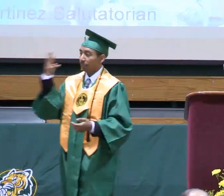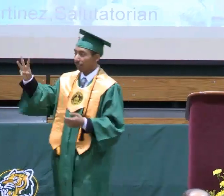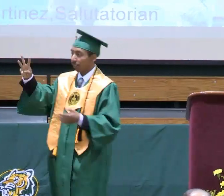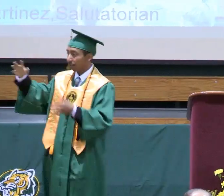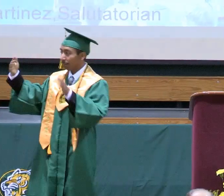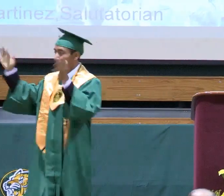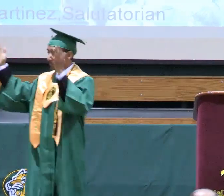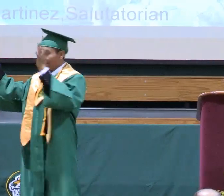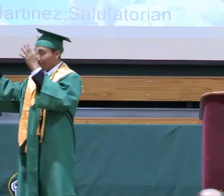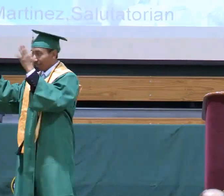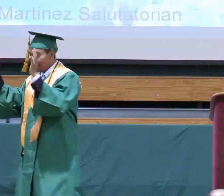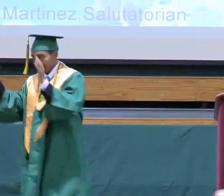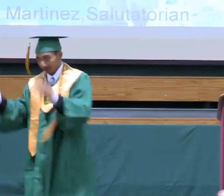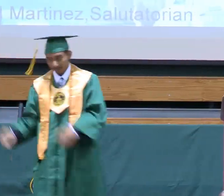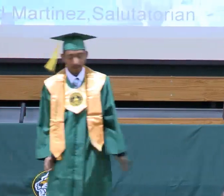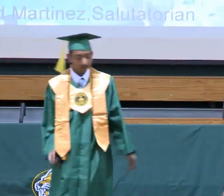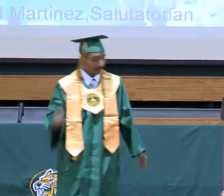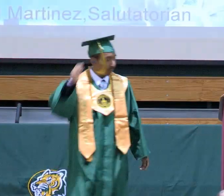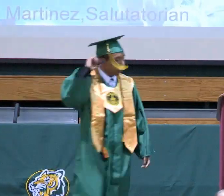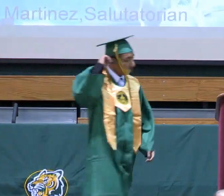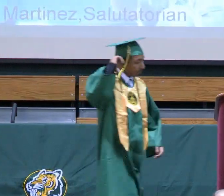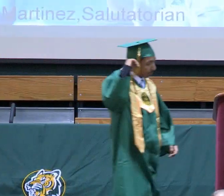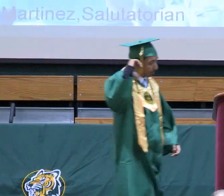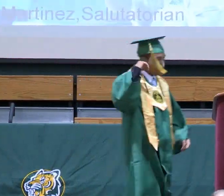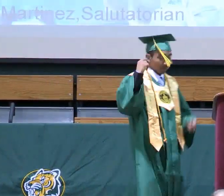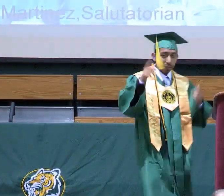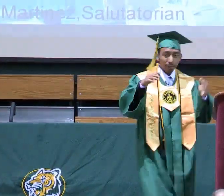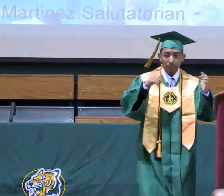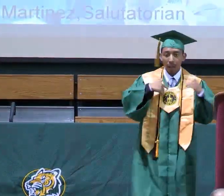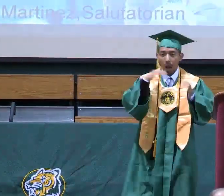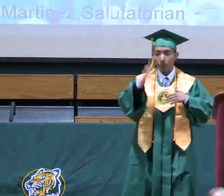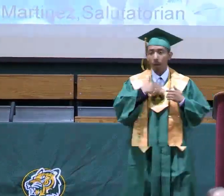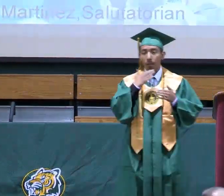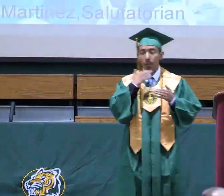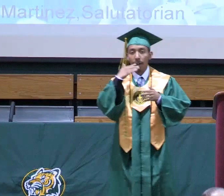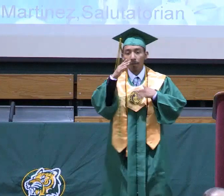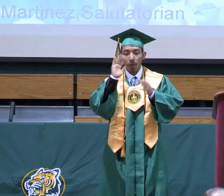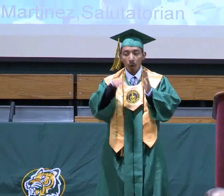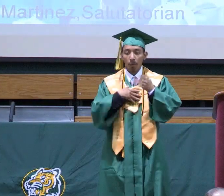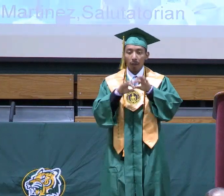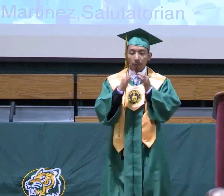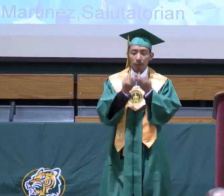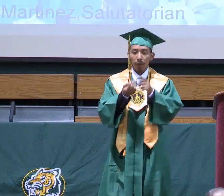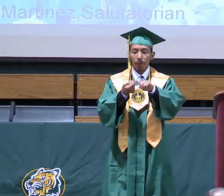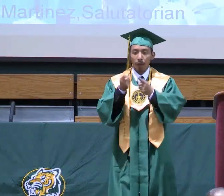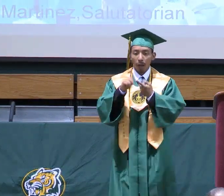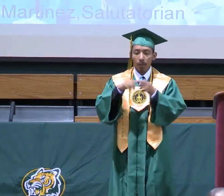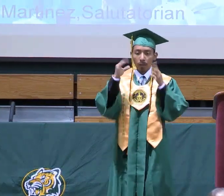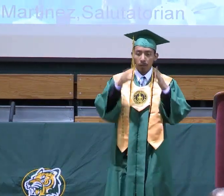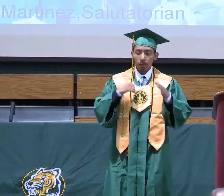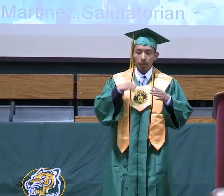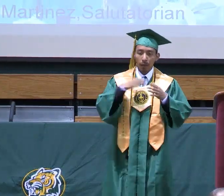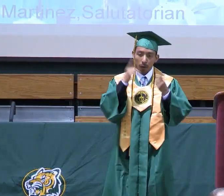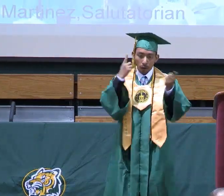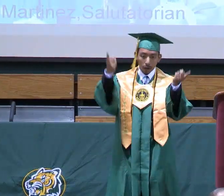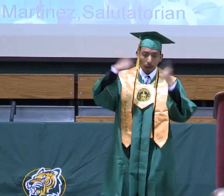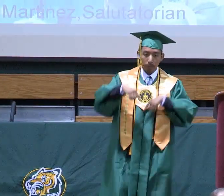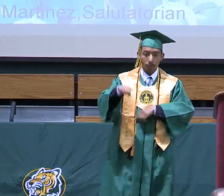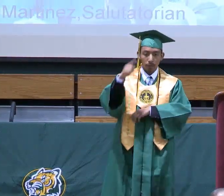First of all, congratulations to the class of 2016 here at GSD. I'd like to thank all the family,